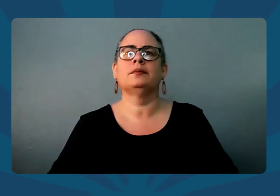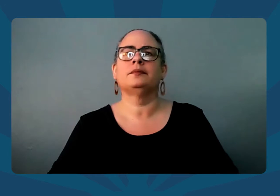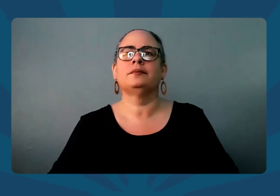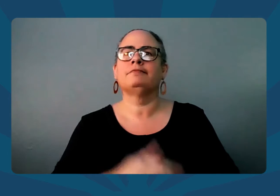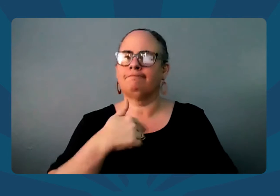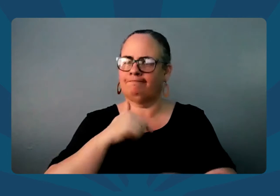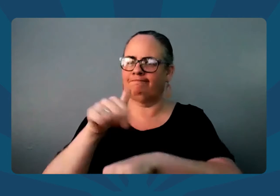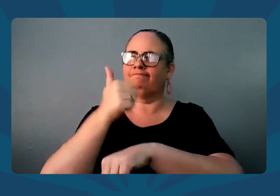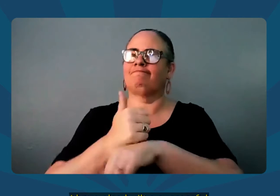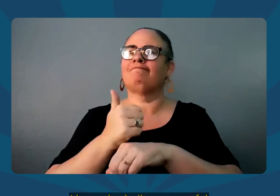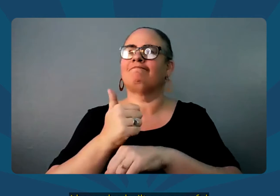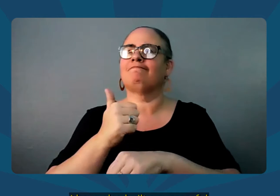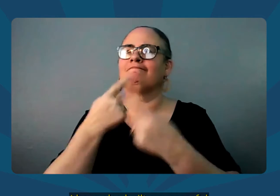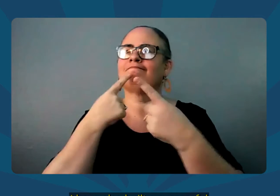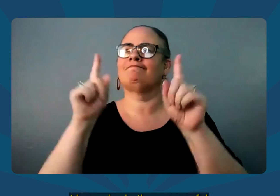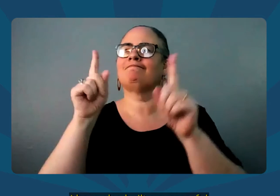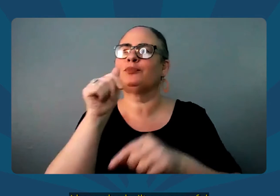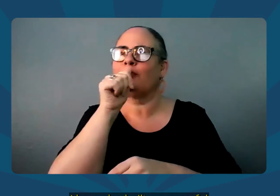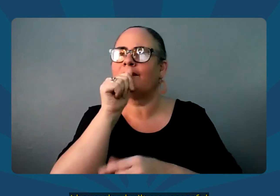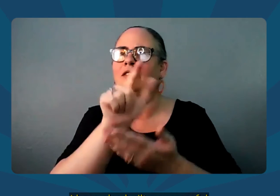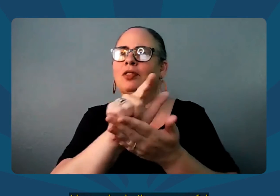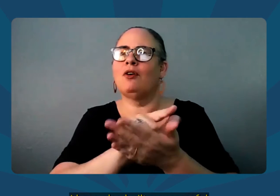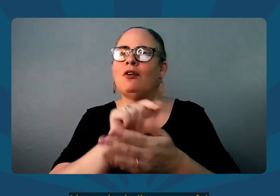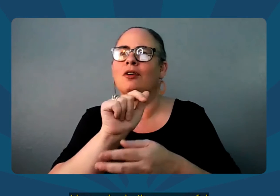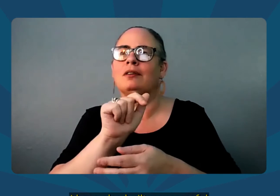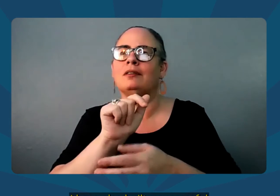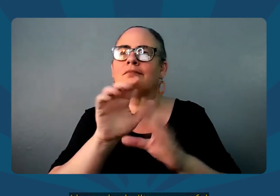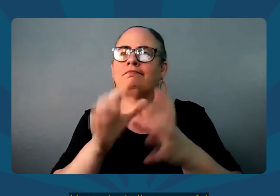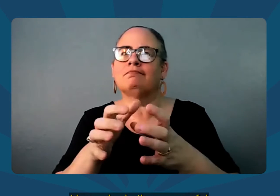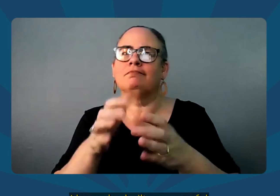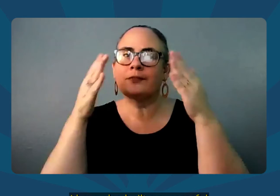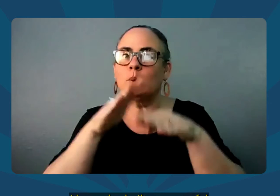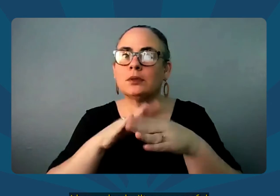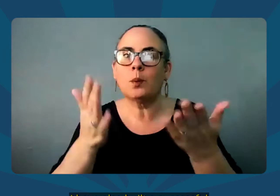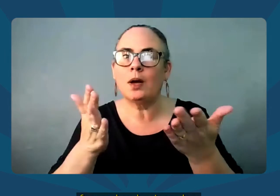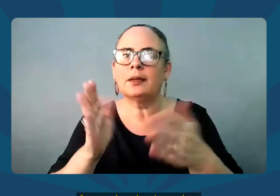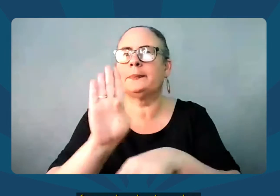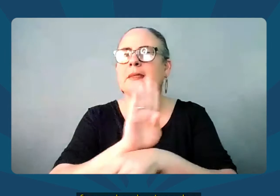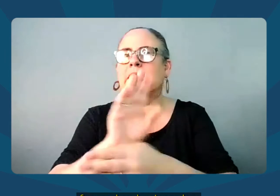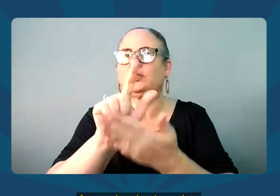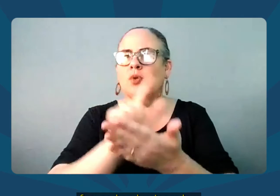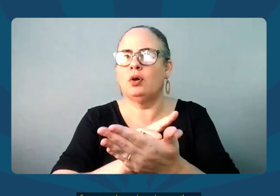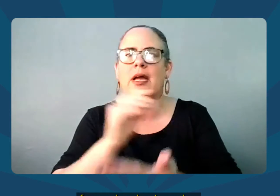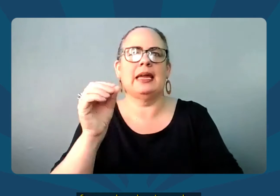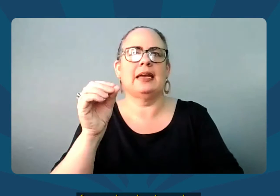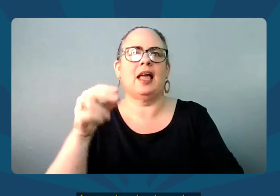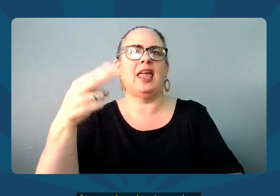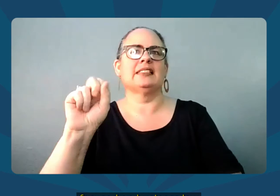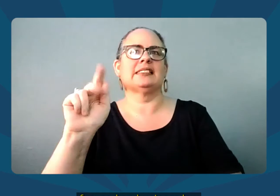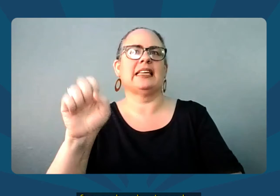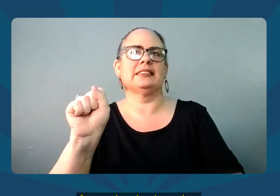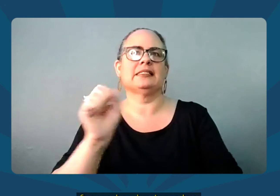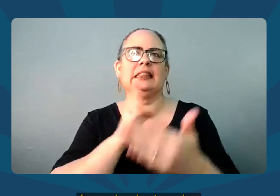assault. I have also built a successful private sector law practice focused on business law